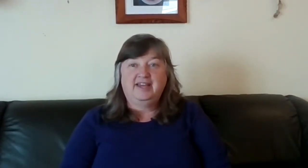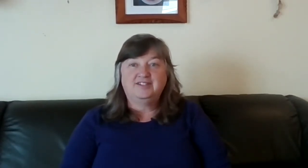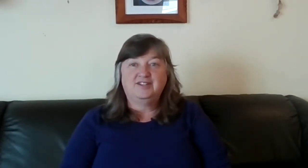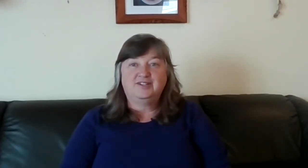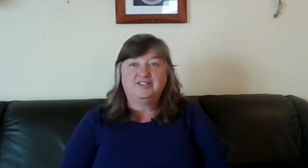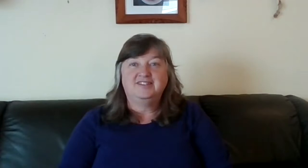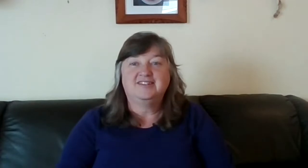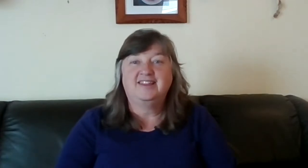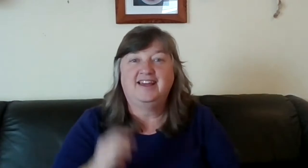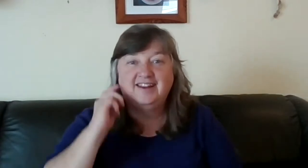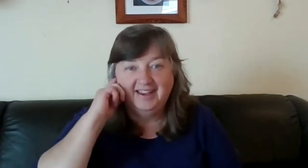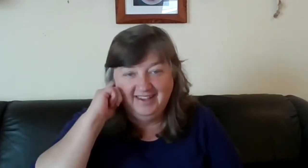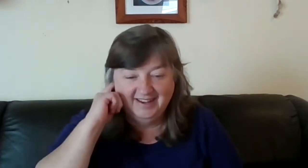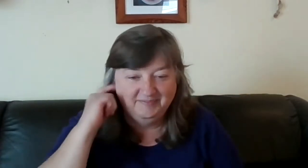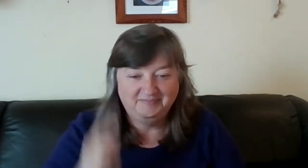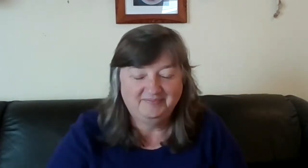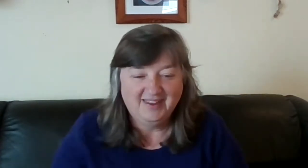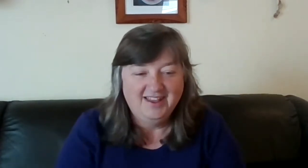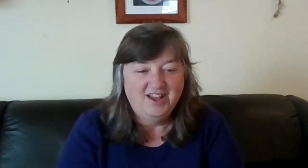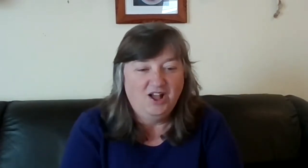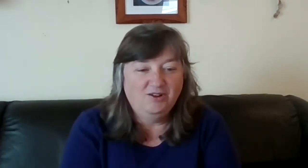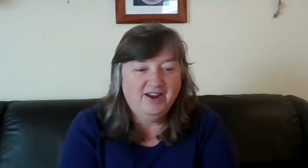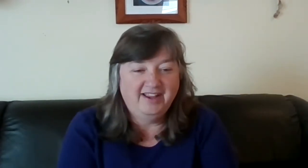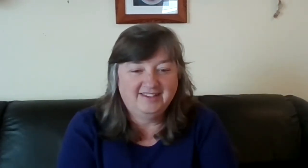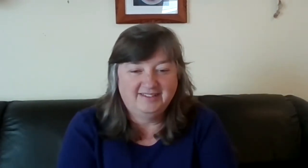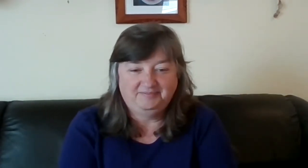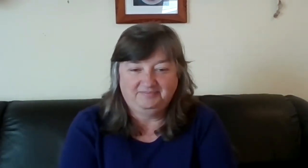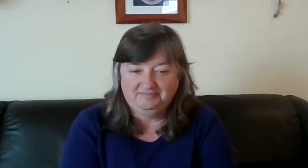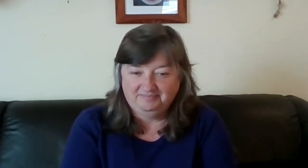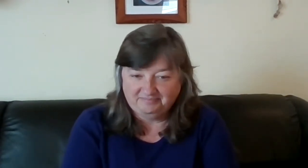catch the questions that I can. All right.